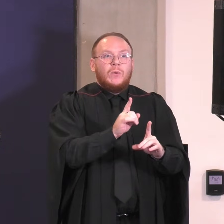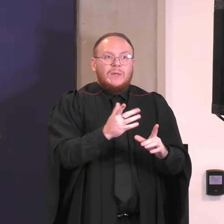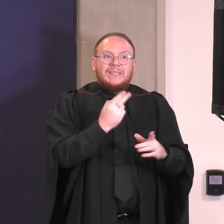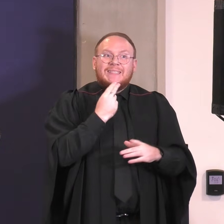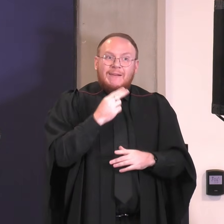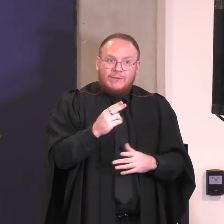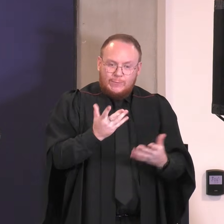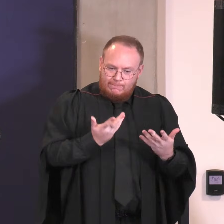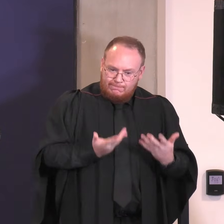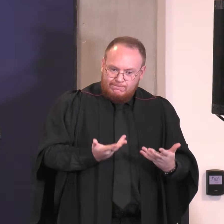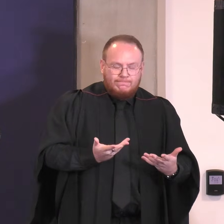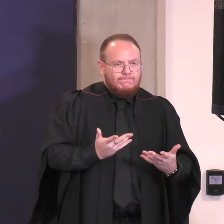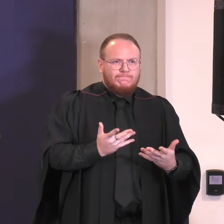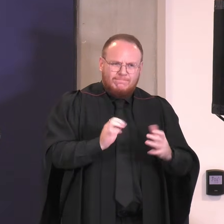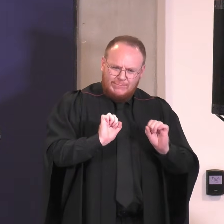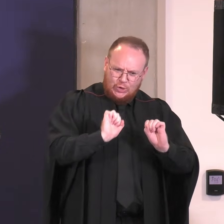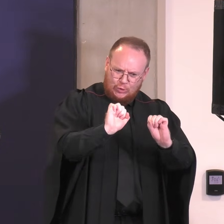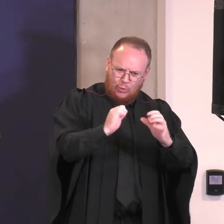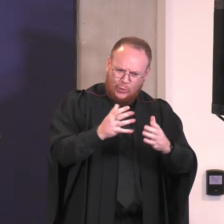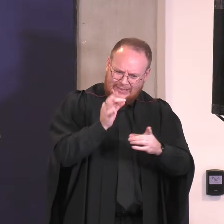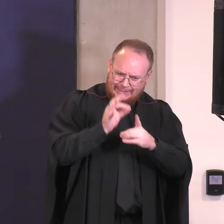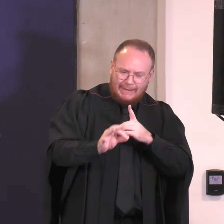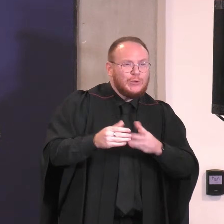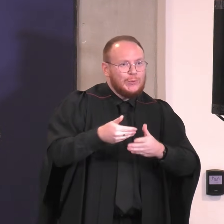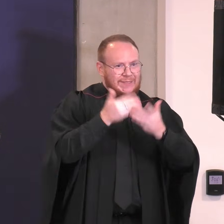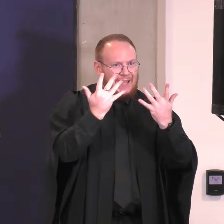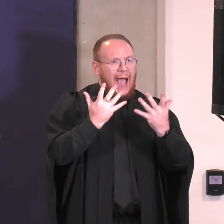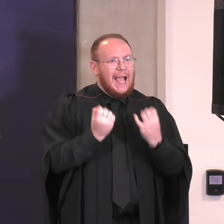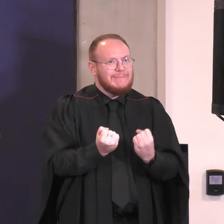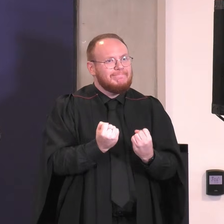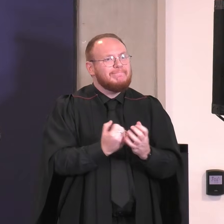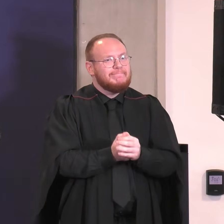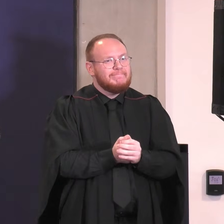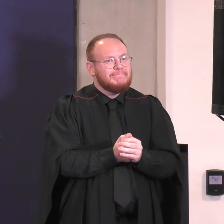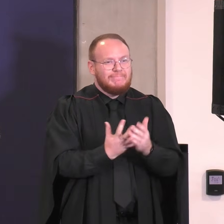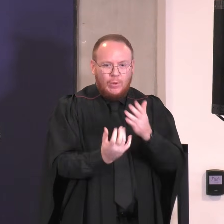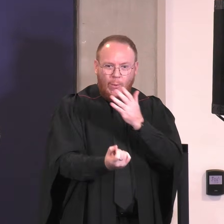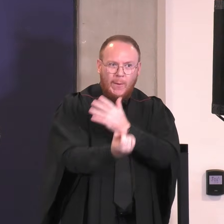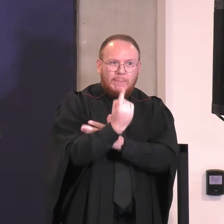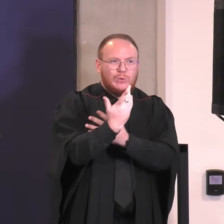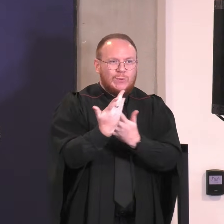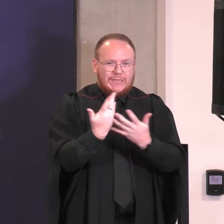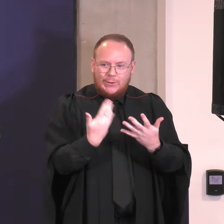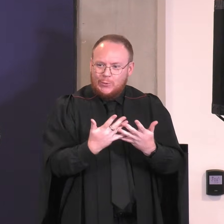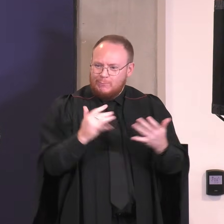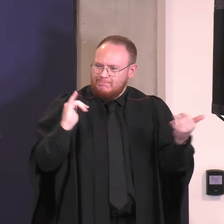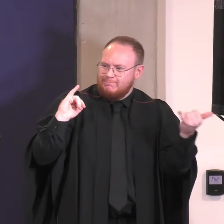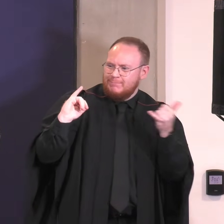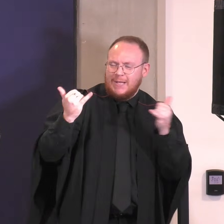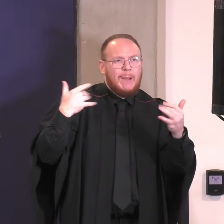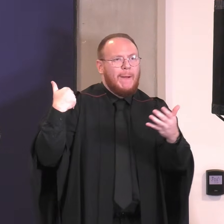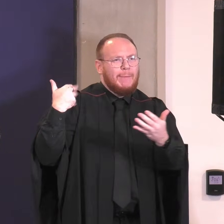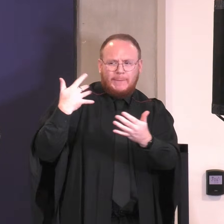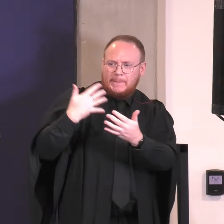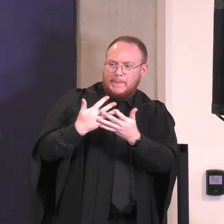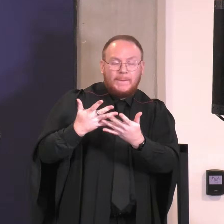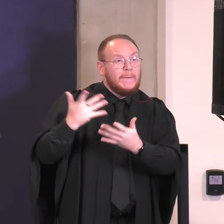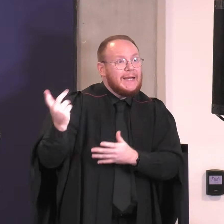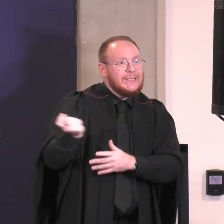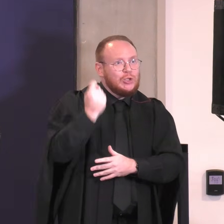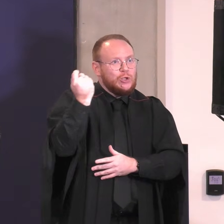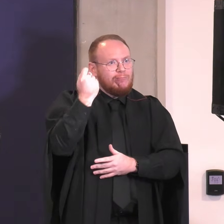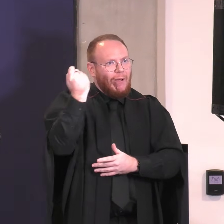afternoon that today is your day, your special day, an opportunity to properly celebrate your significant achievements